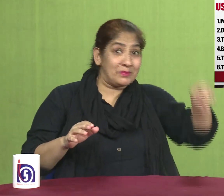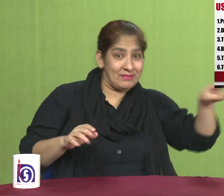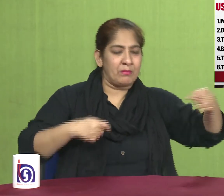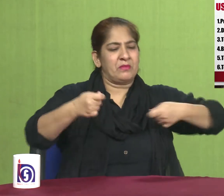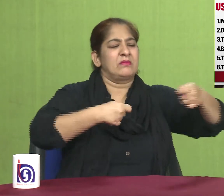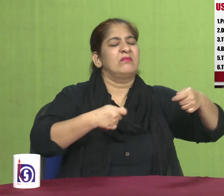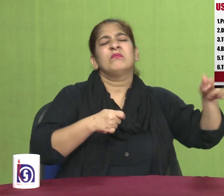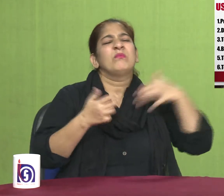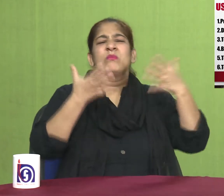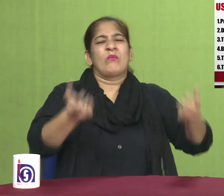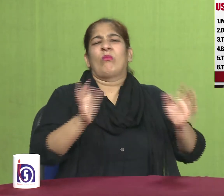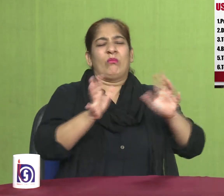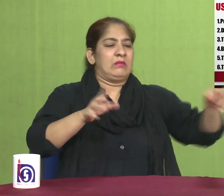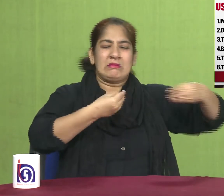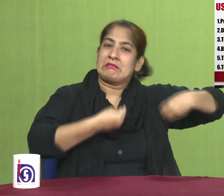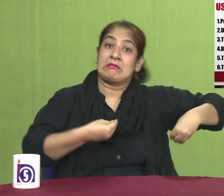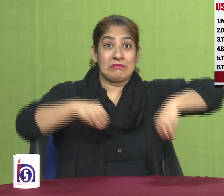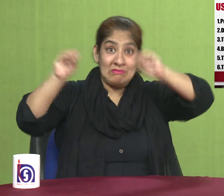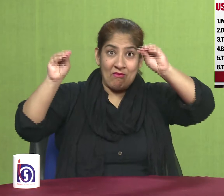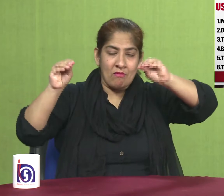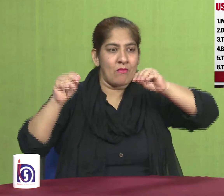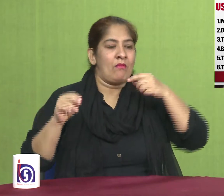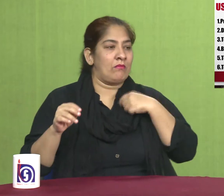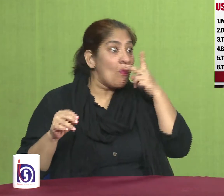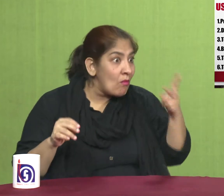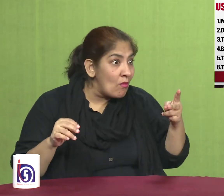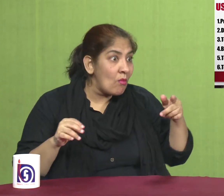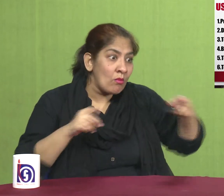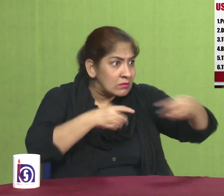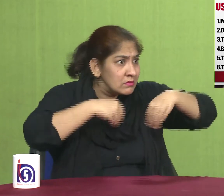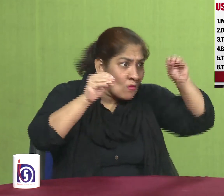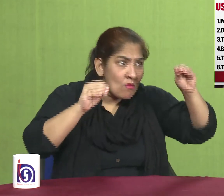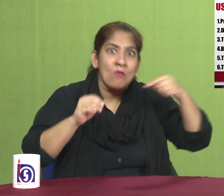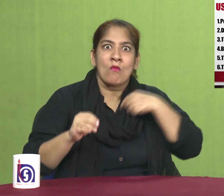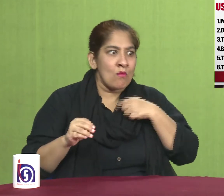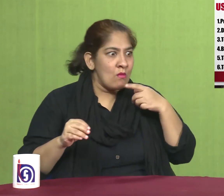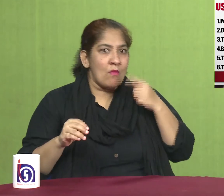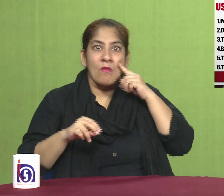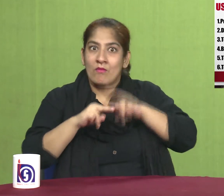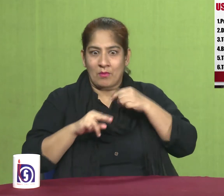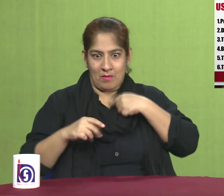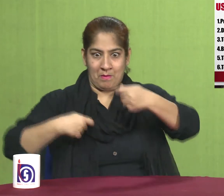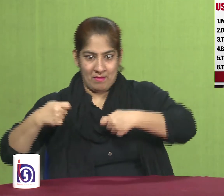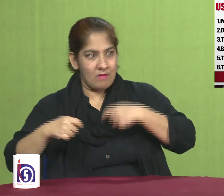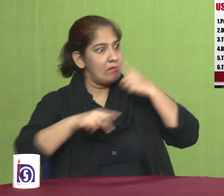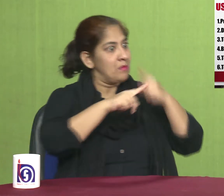different business opportunities which are available. So for that we need